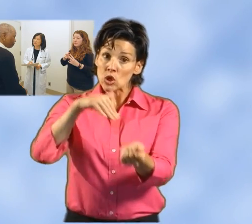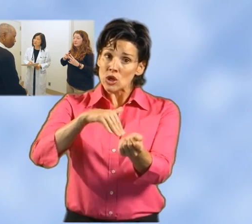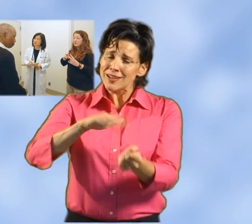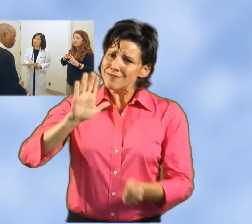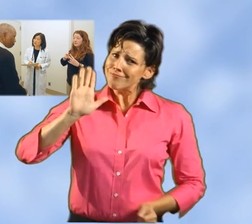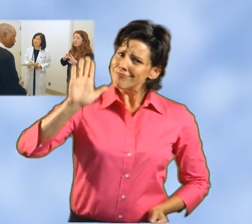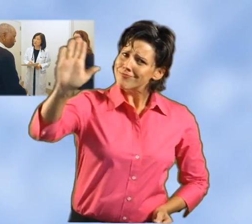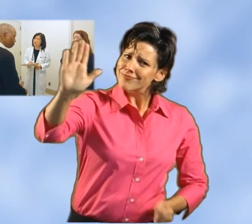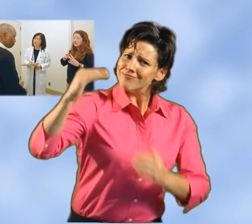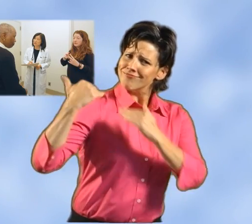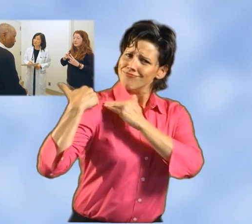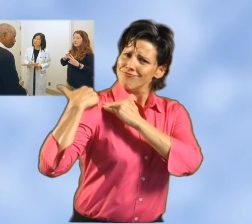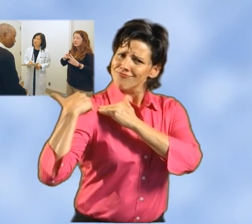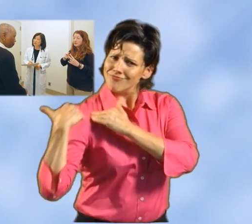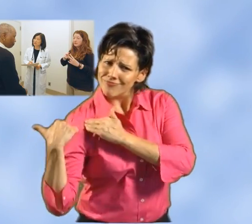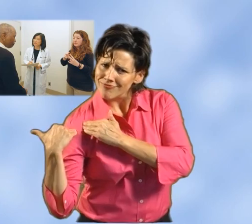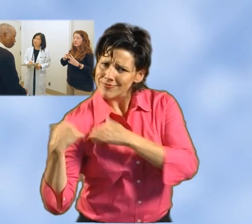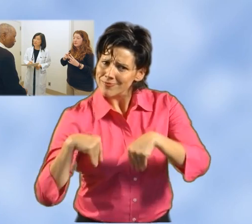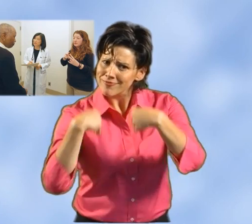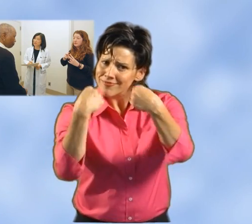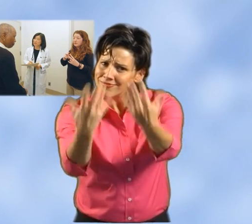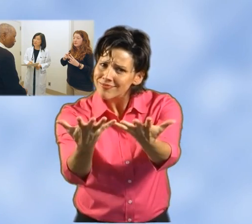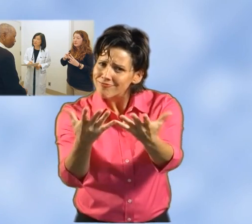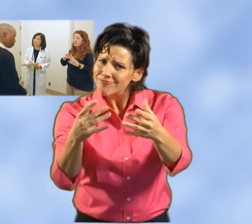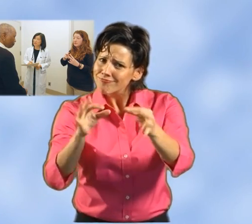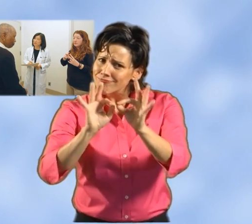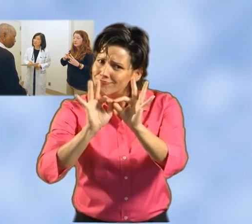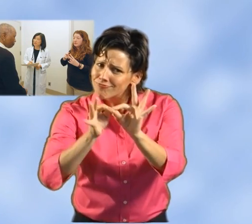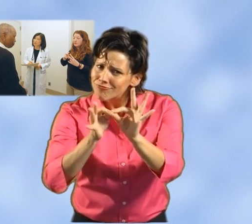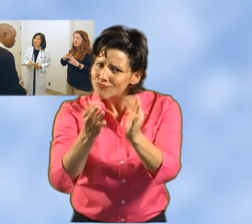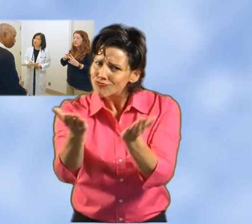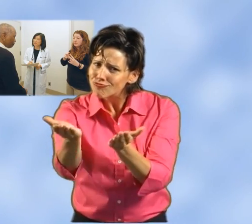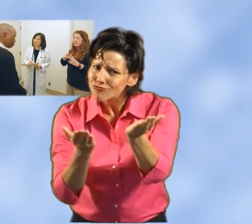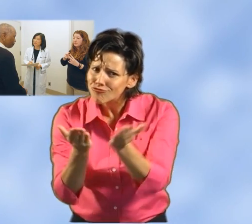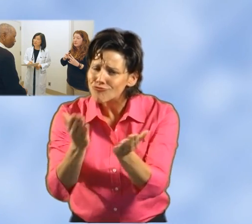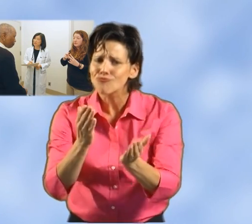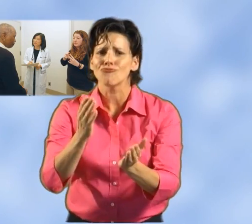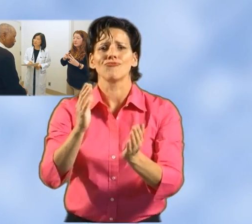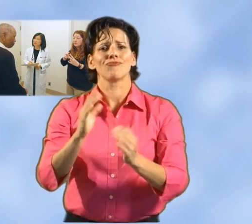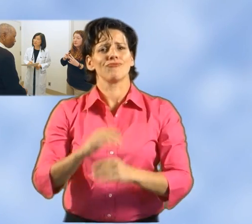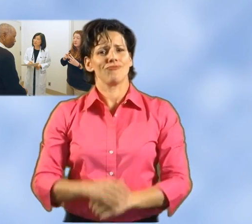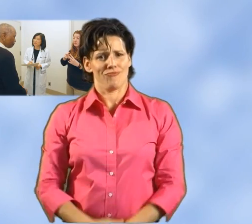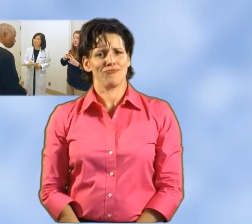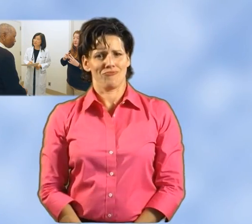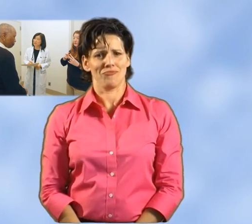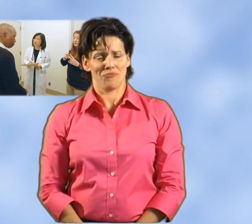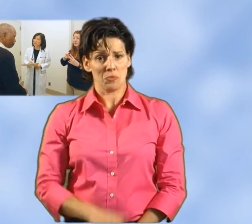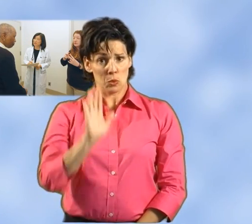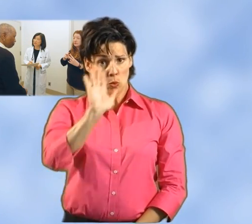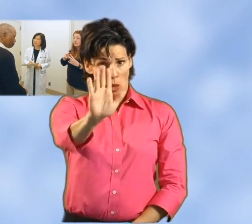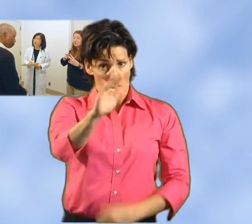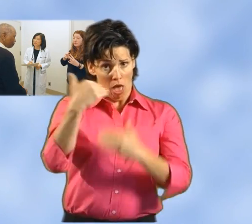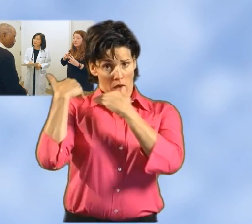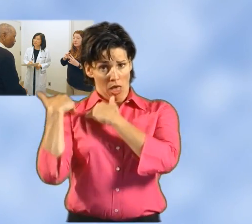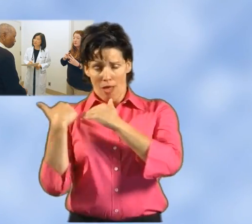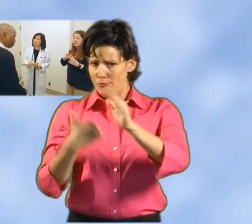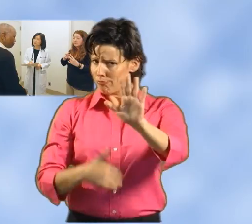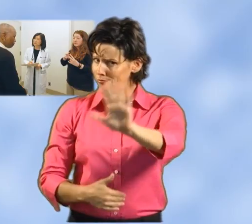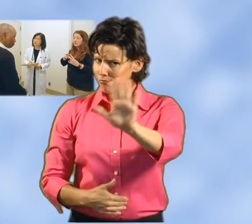It is your doctor's responsibility to provide interpreting services for your appointment. It is not